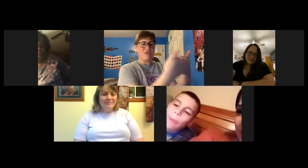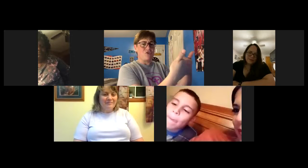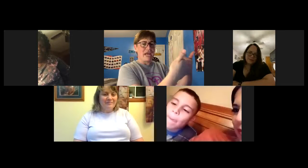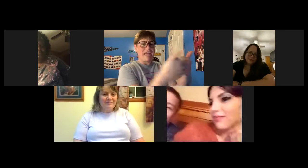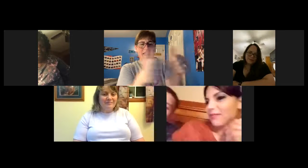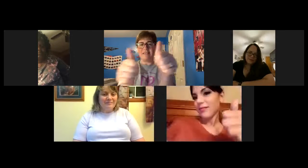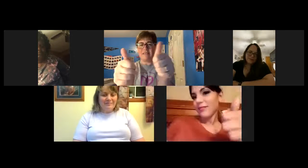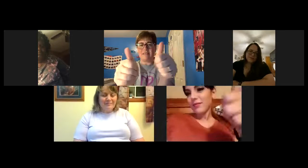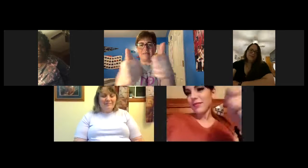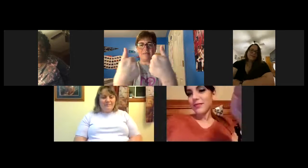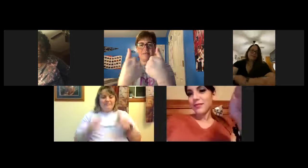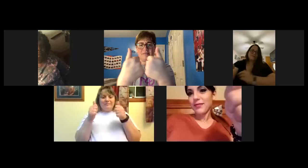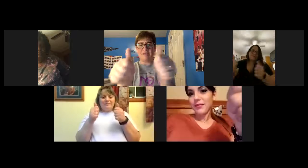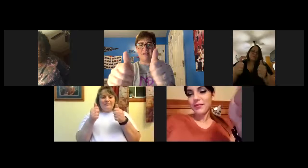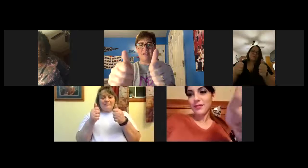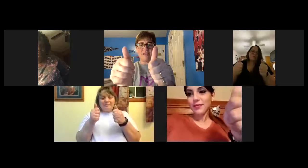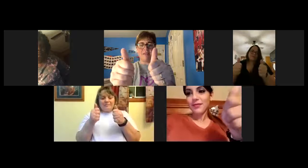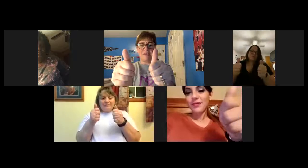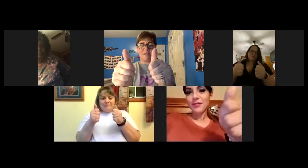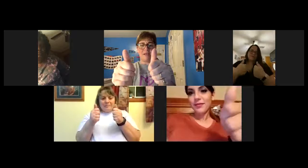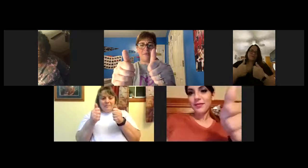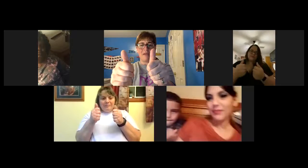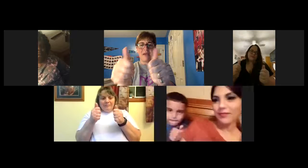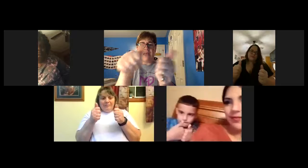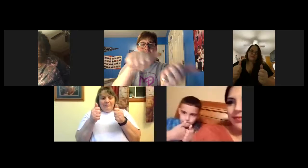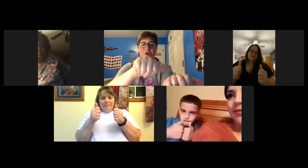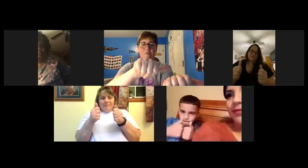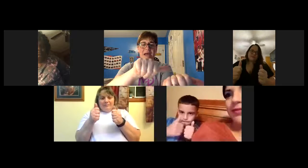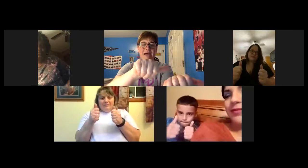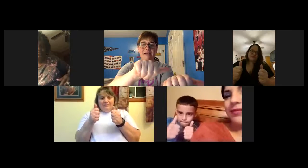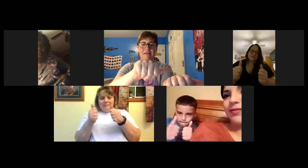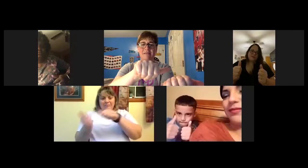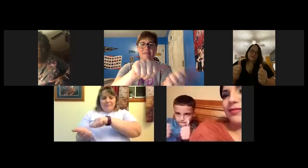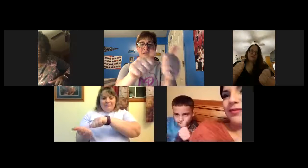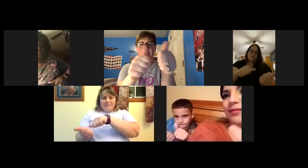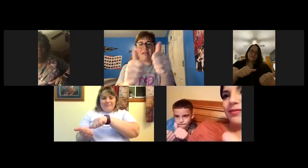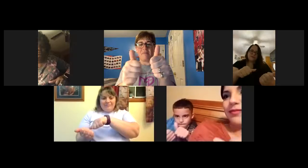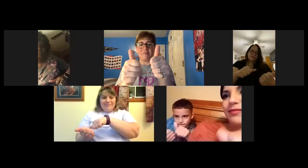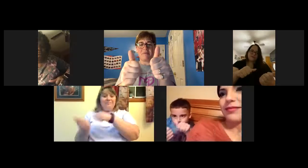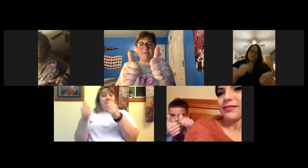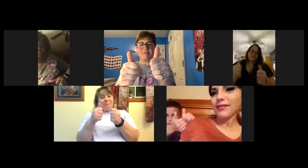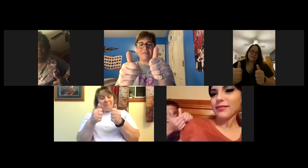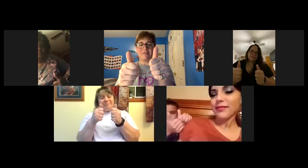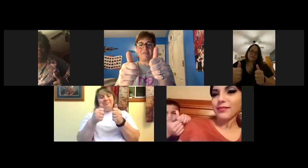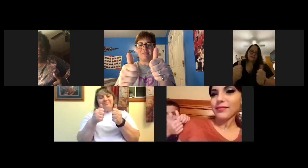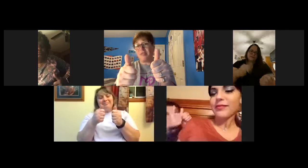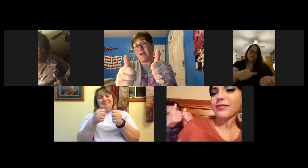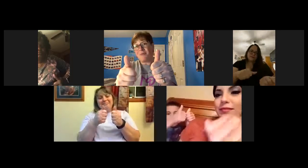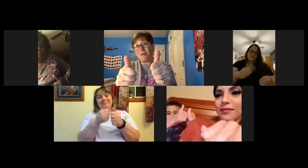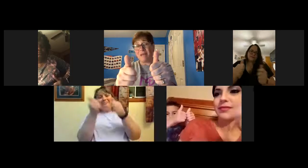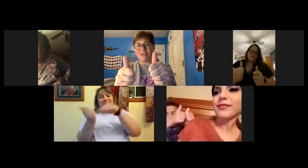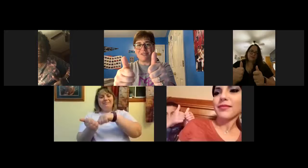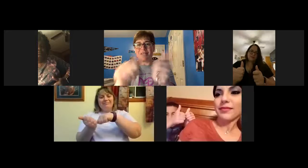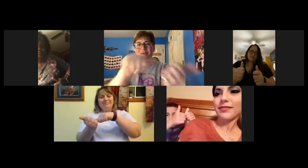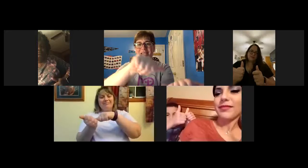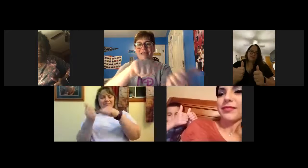you've got your A's, thumbs up, and you go back and then come up. So that one